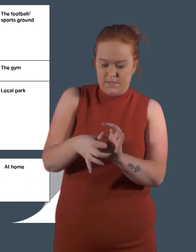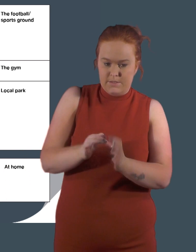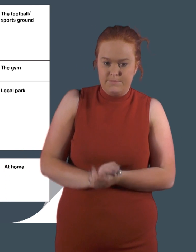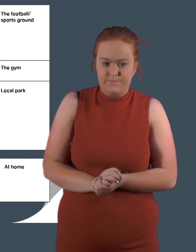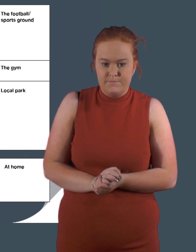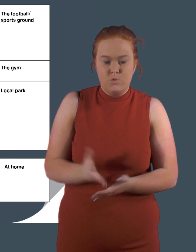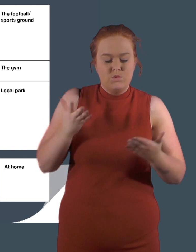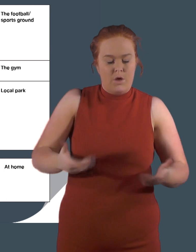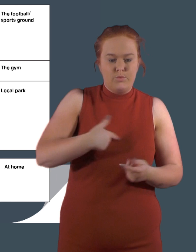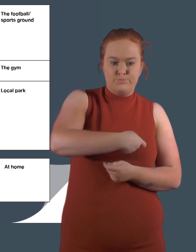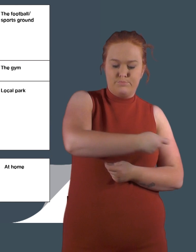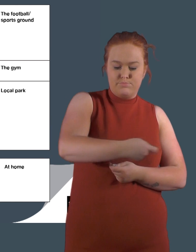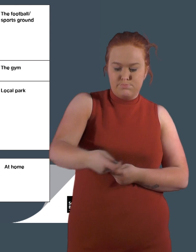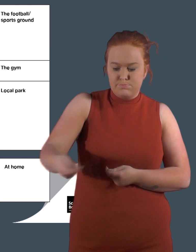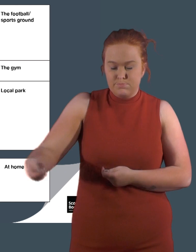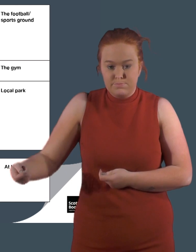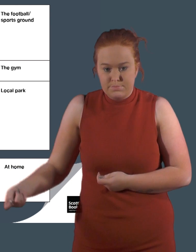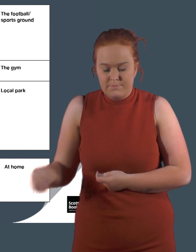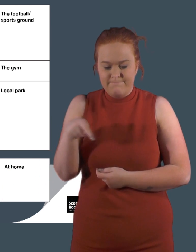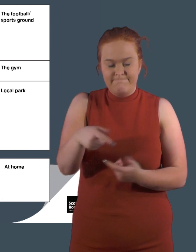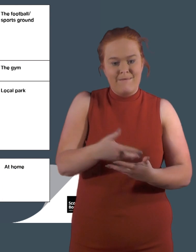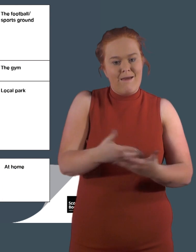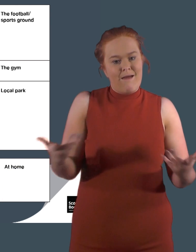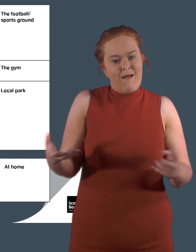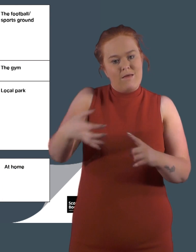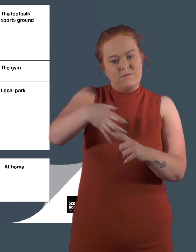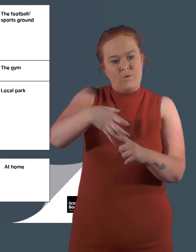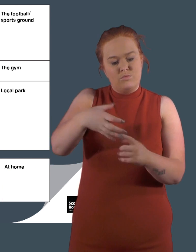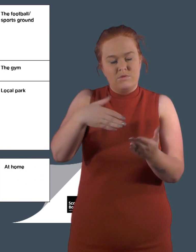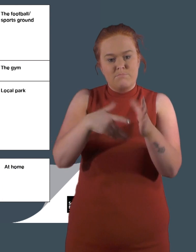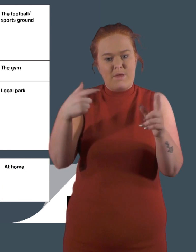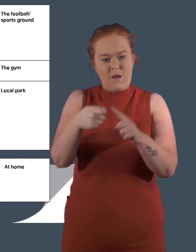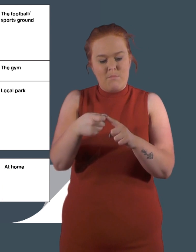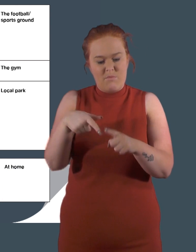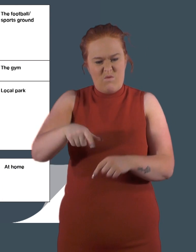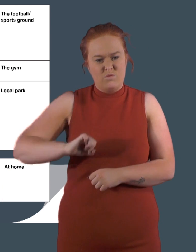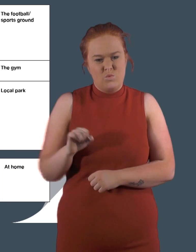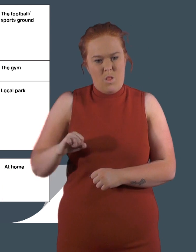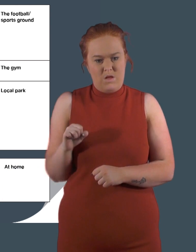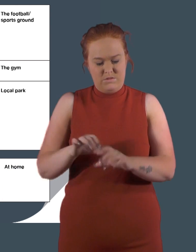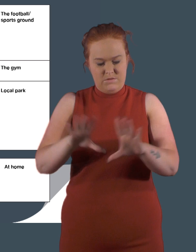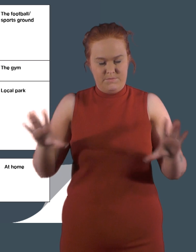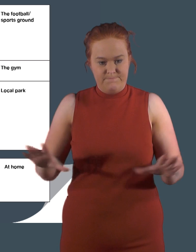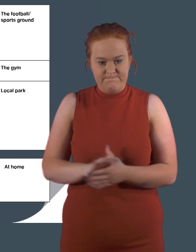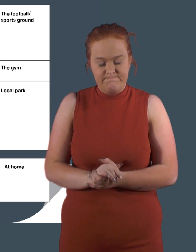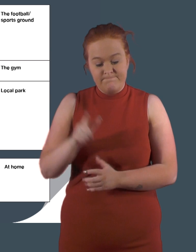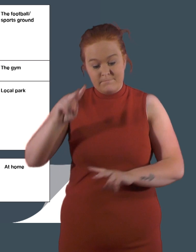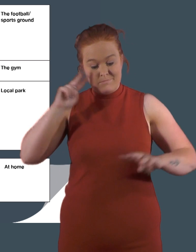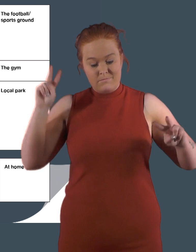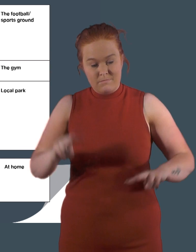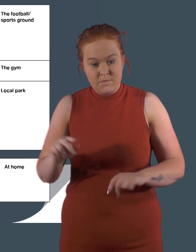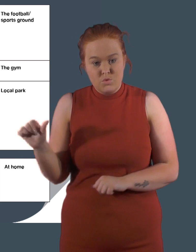activity can be used anywhere in Scotland, hopefully. And then you'll see at the top, there's the question, where do you think sectarianism